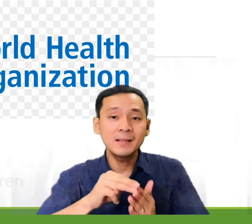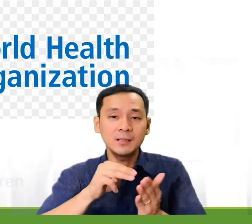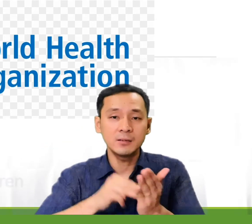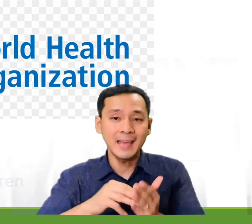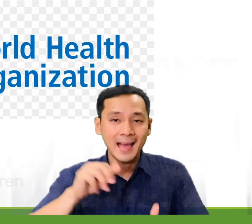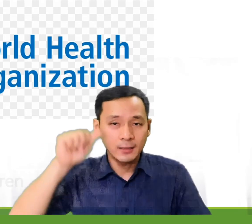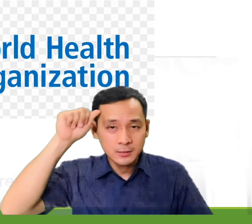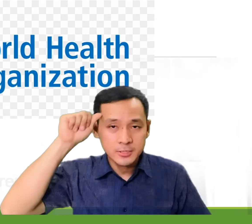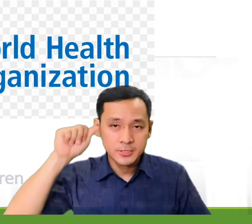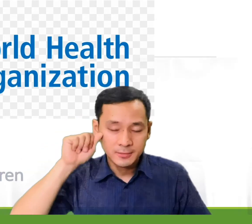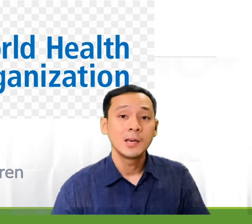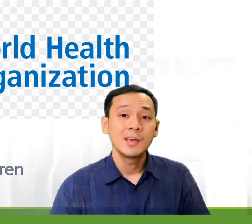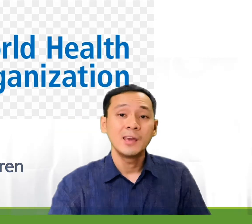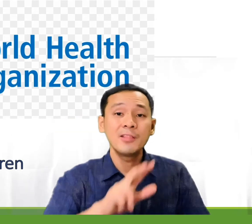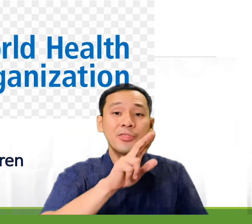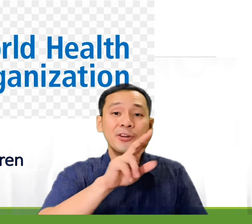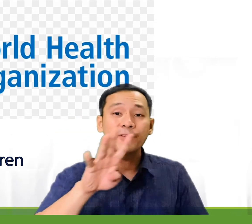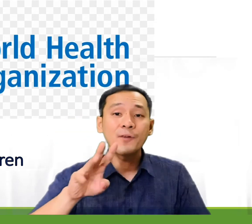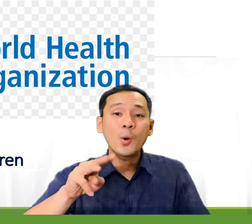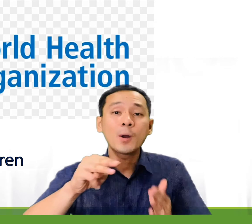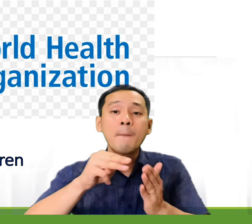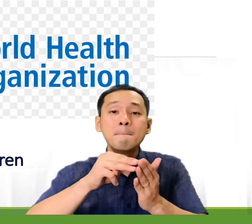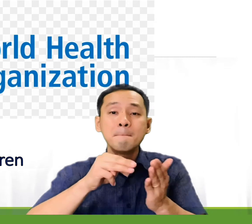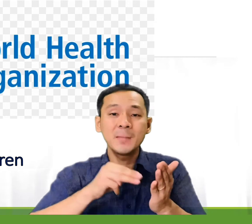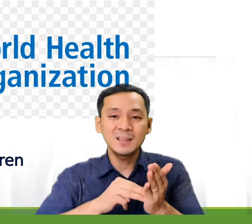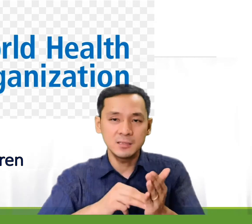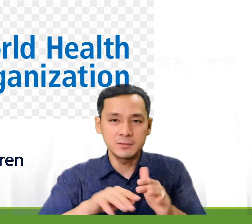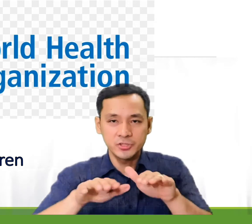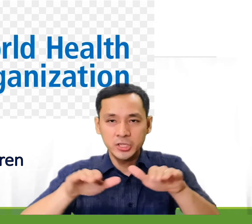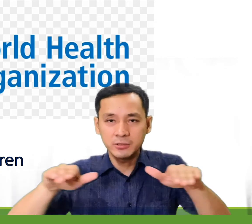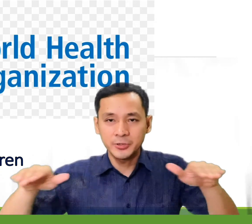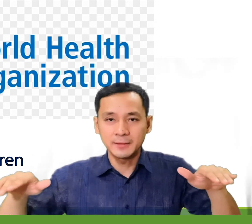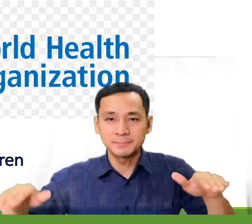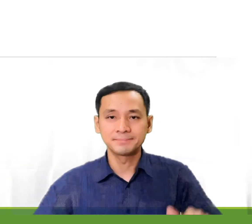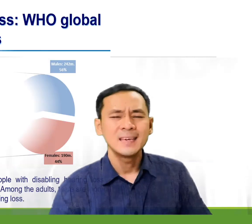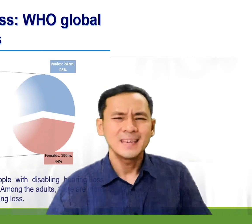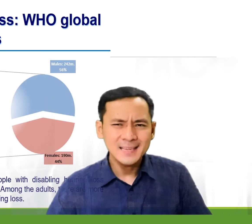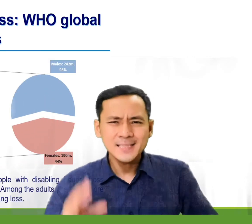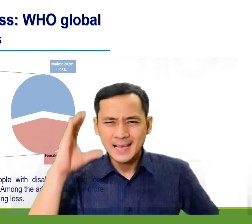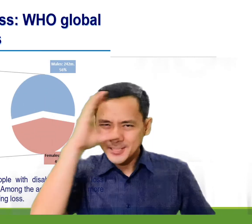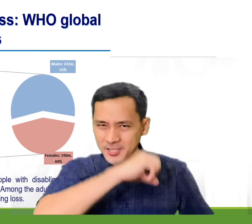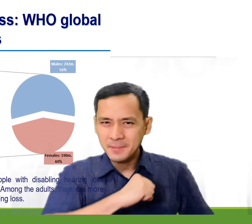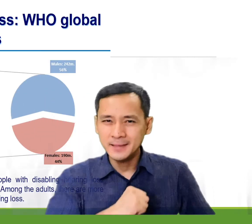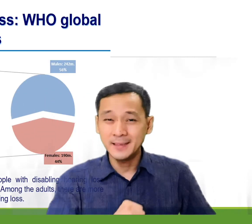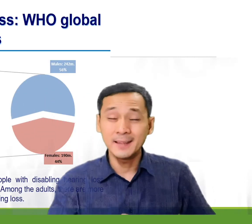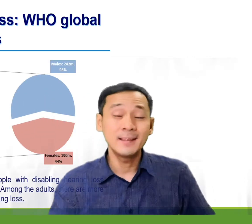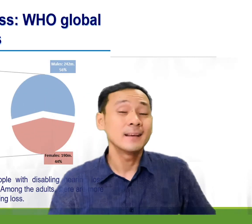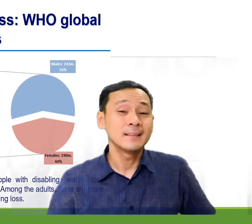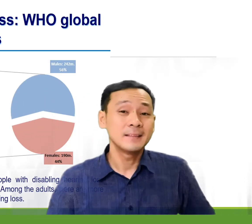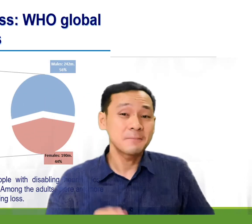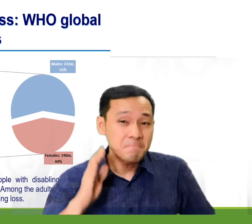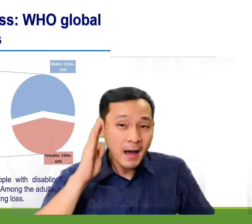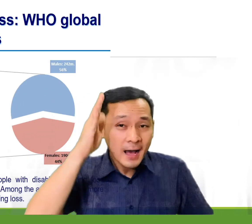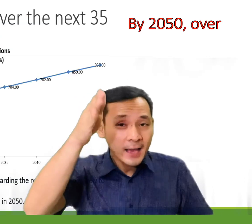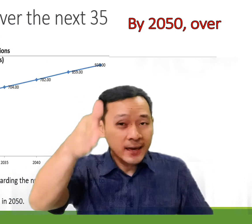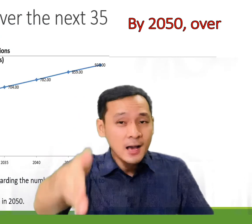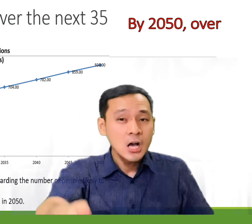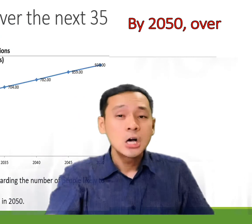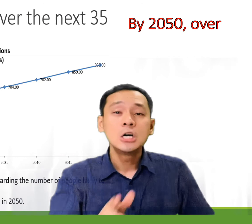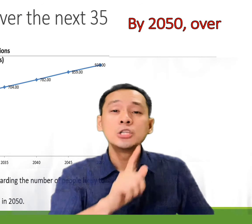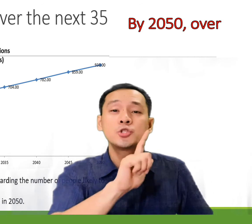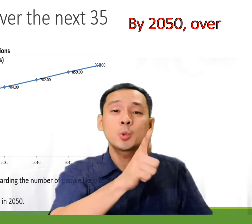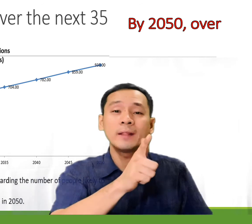432 million adults and 34 million children. It is estimated that